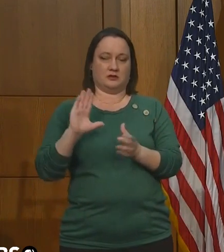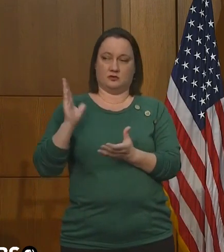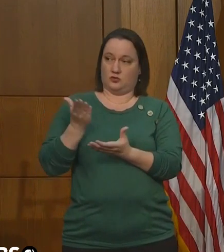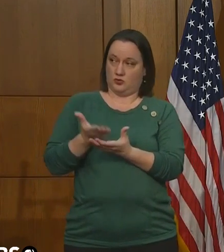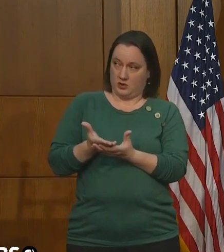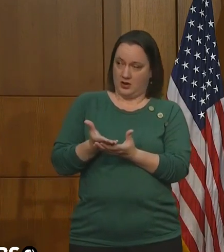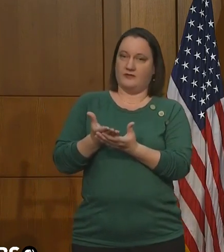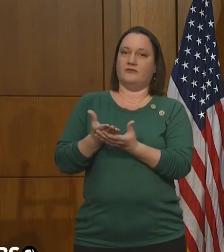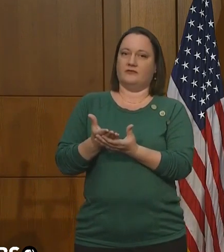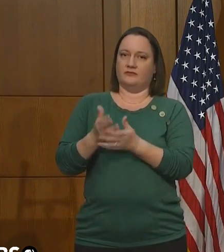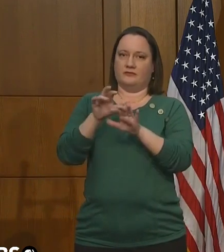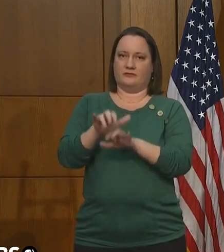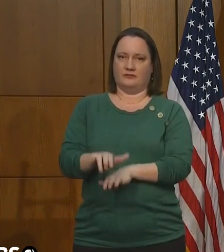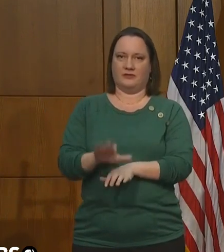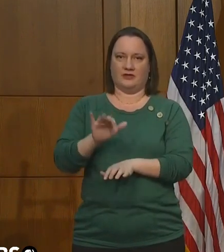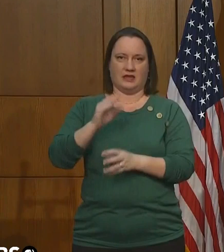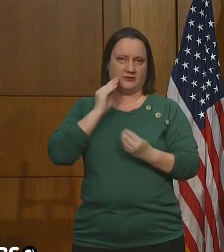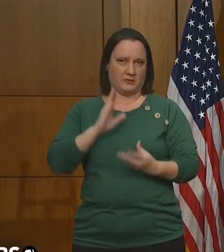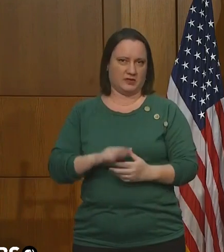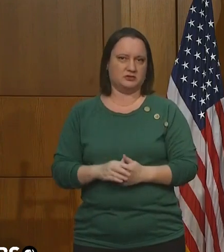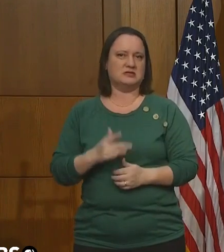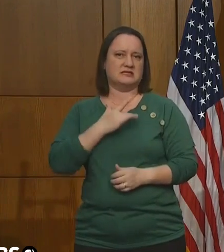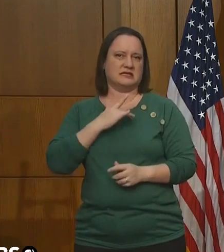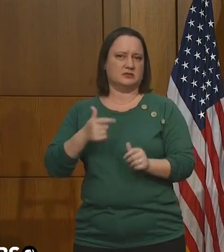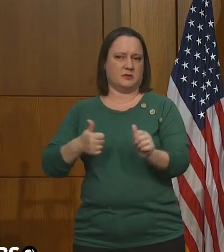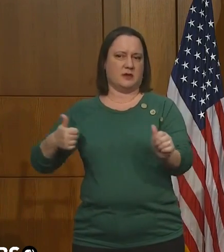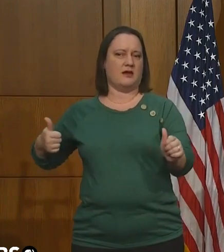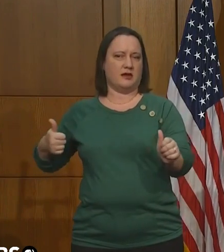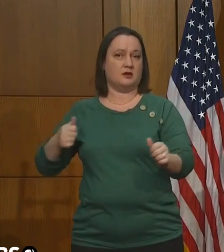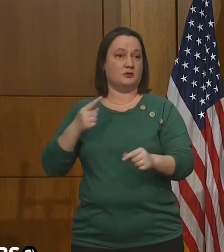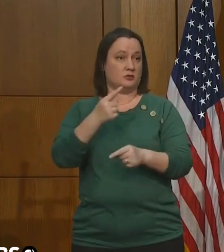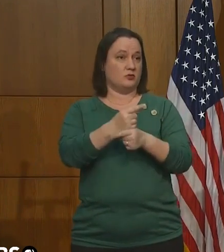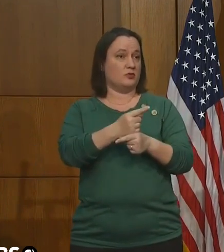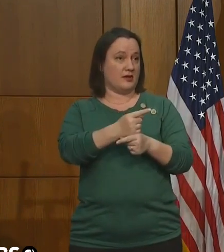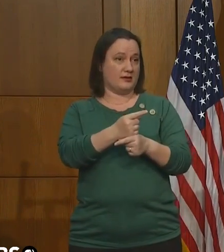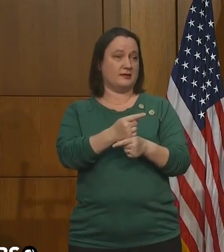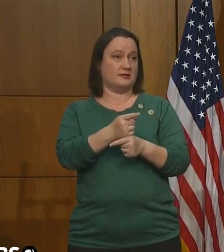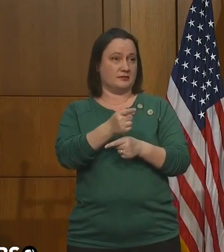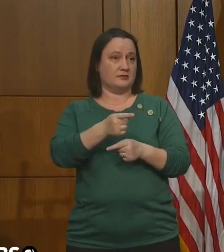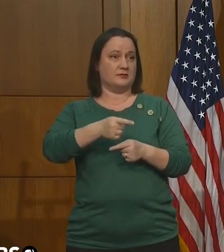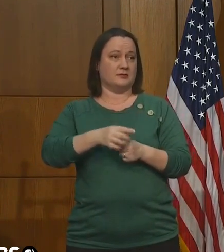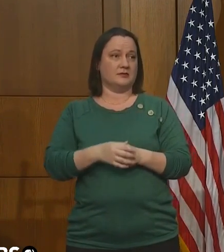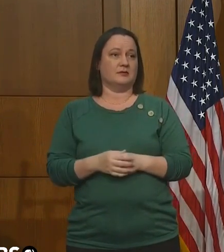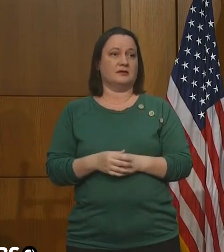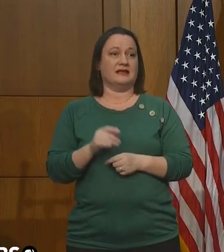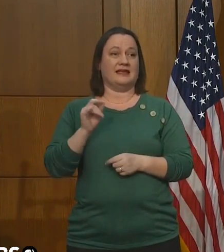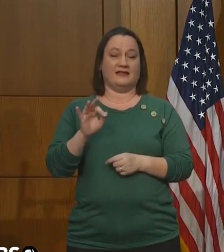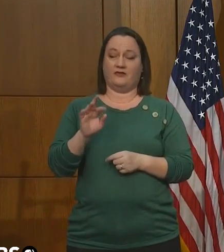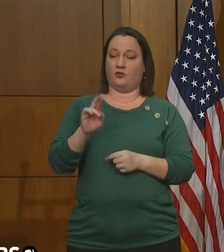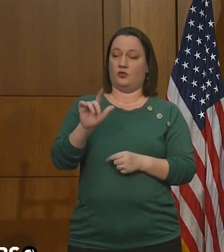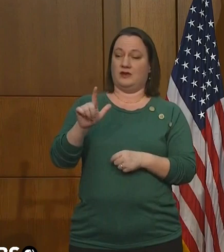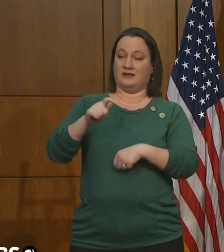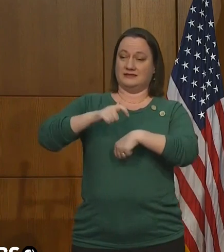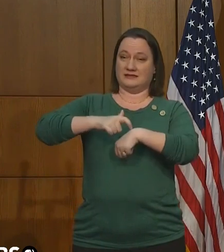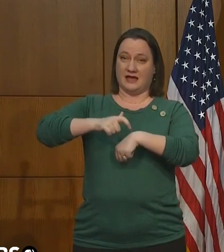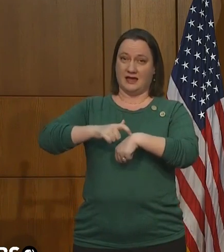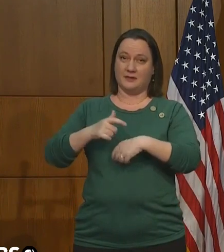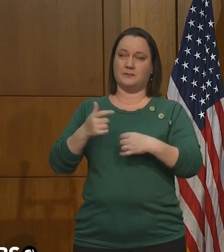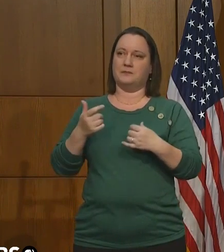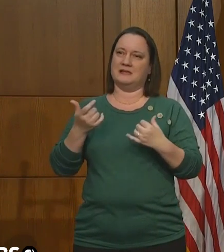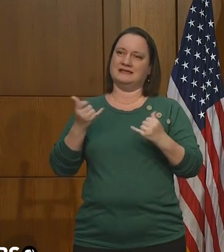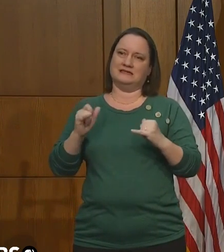that information, so it does typically lag behind. So you're right that not only would it be, even if it were real time, it would be a little too soon